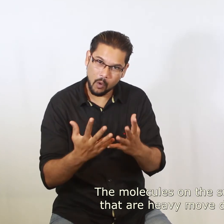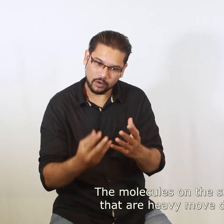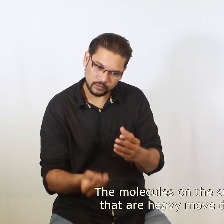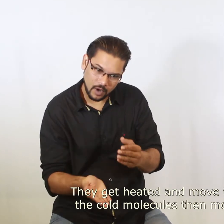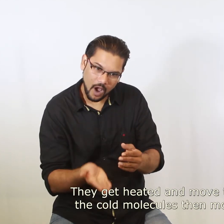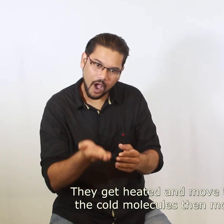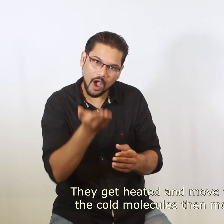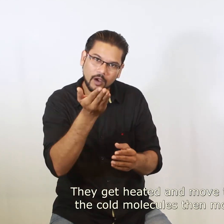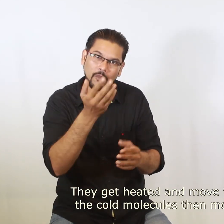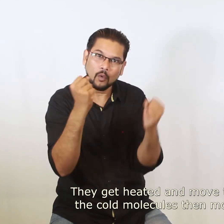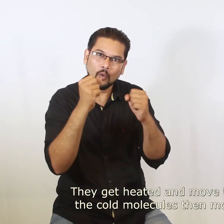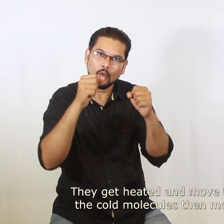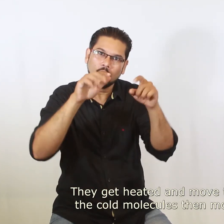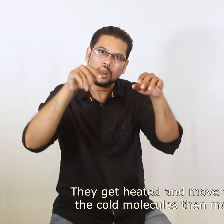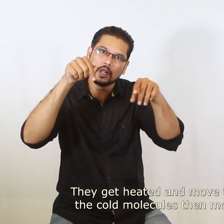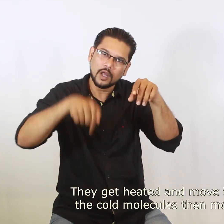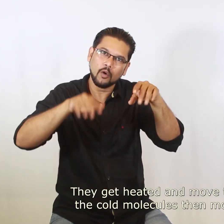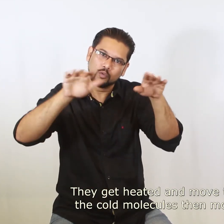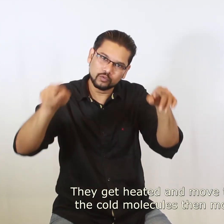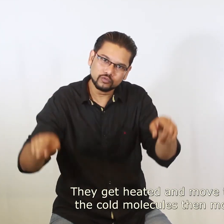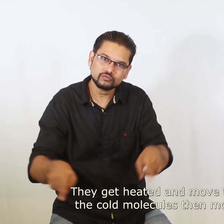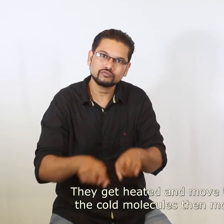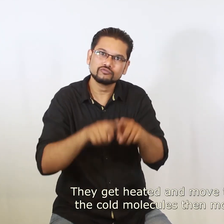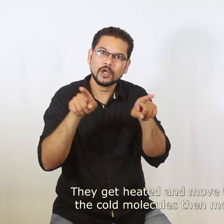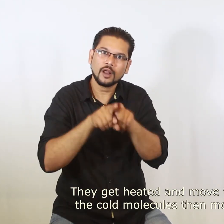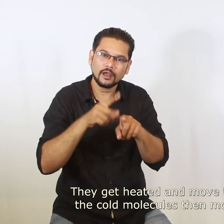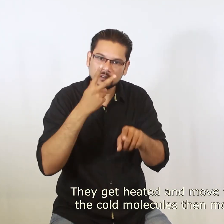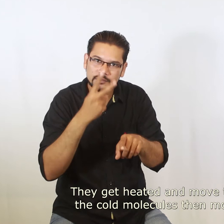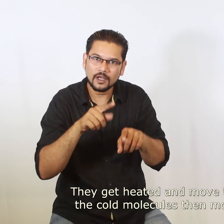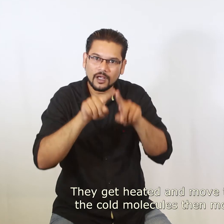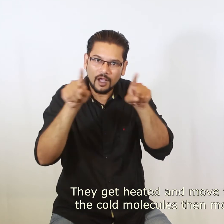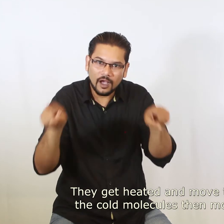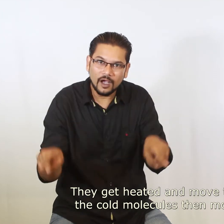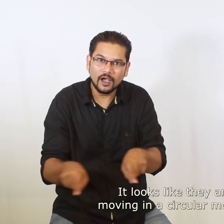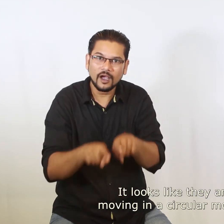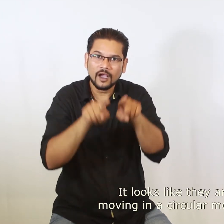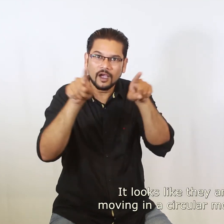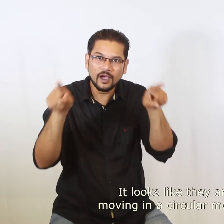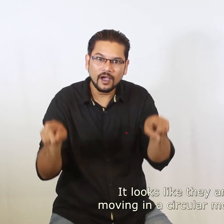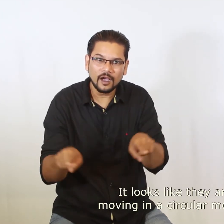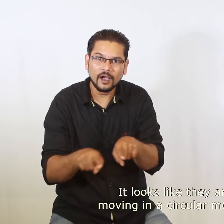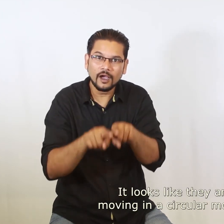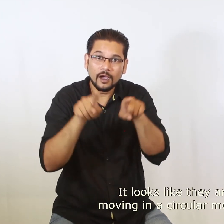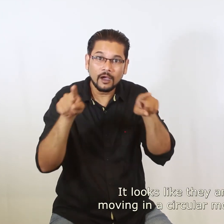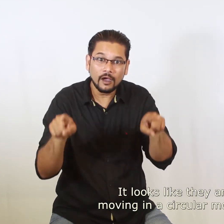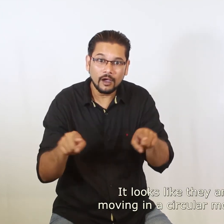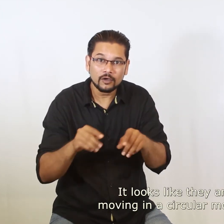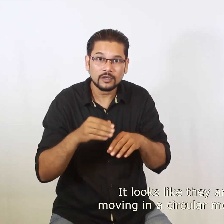They get heated and move to the top. The cold molecules then move down. It looks like they are moving in a circular